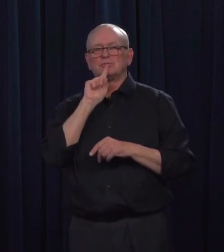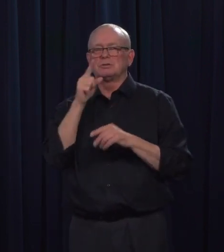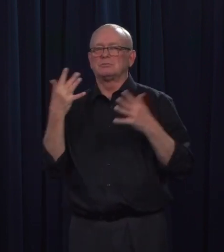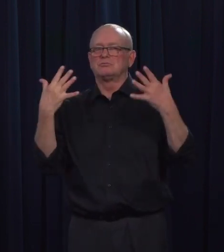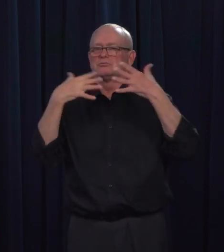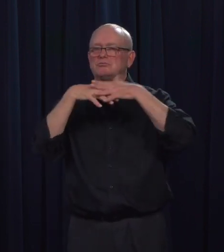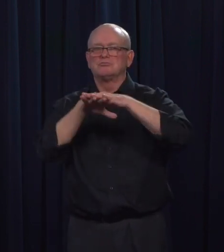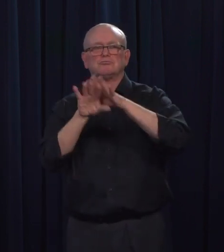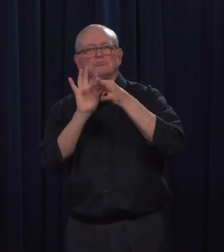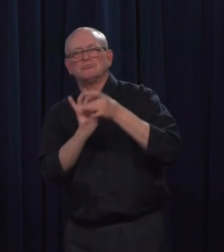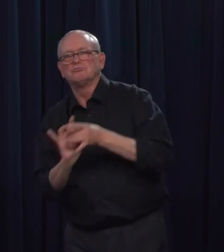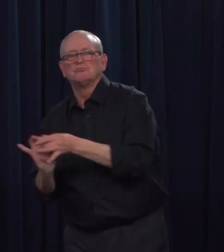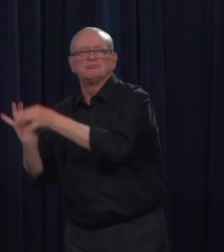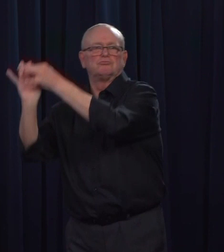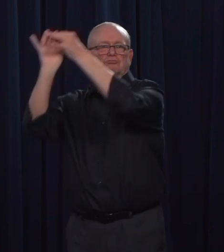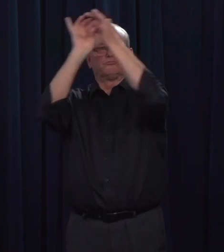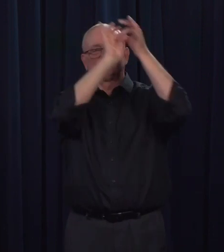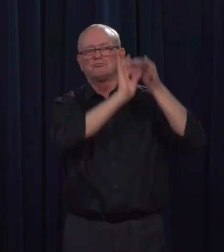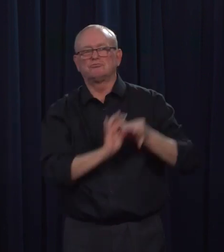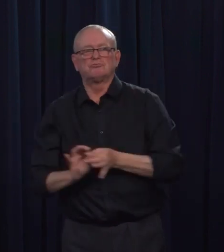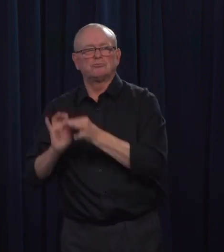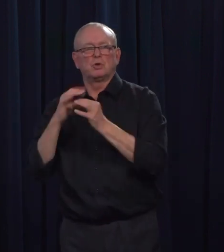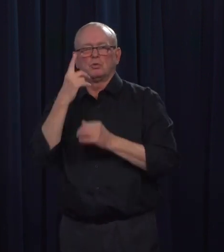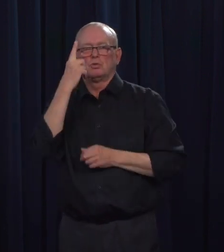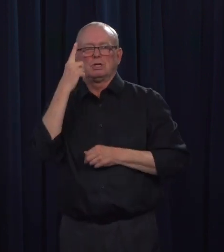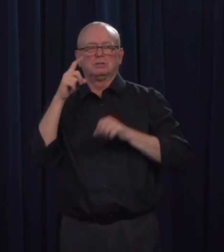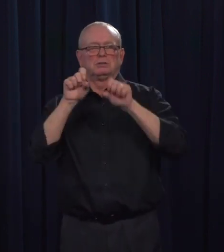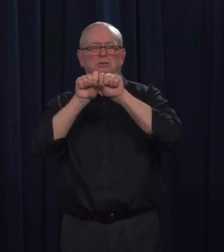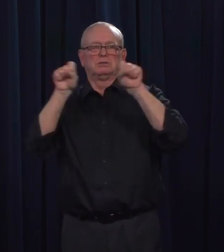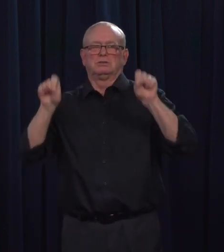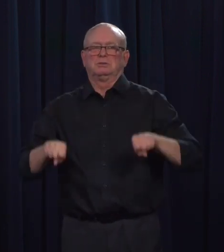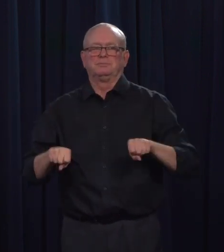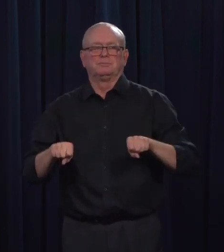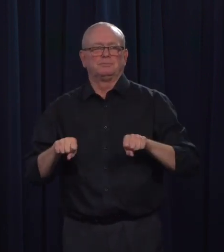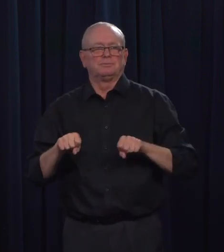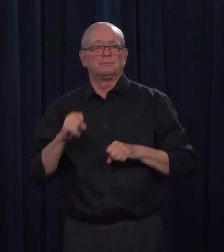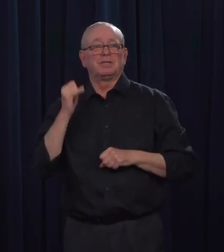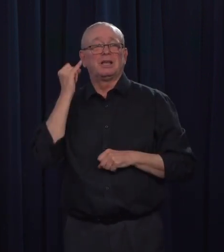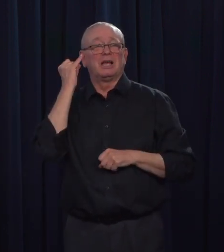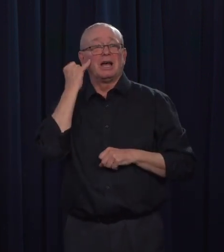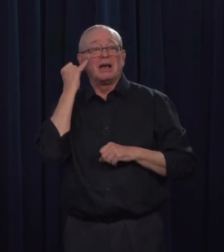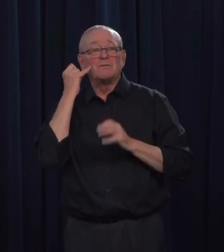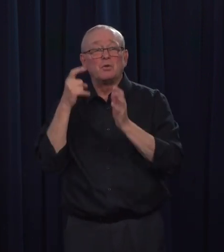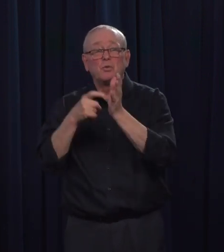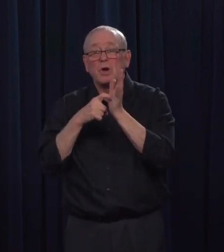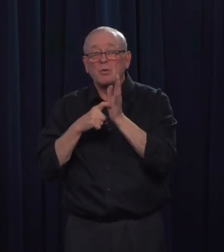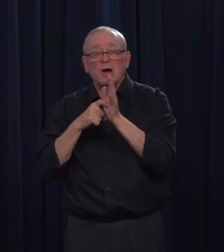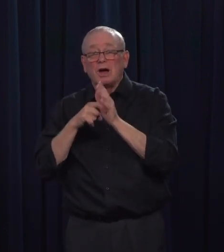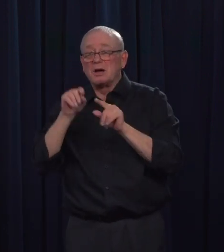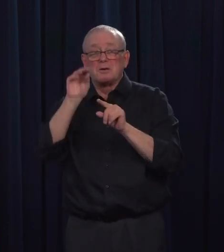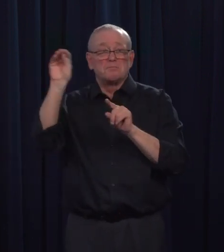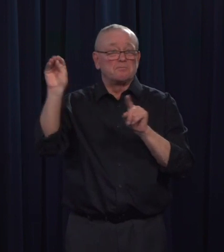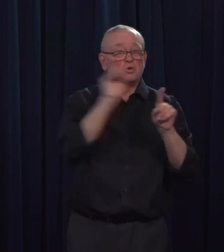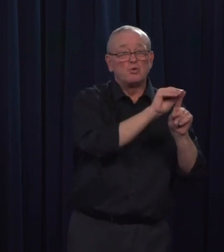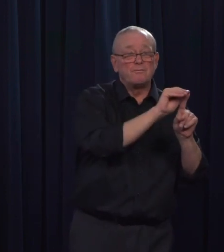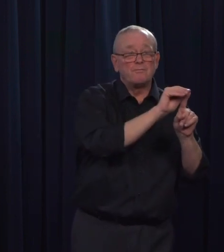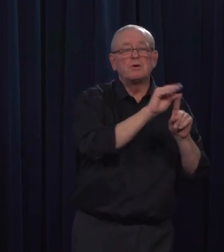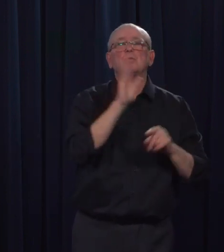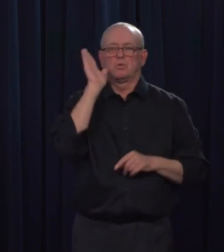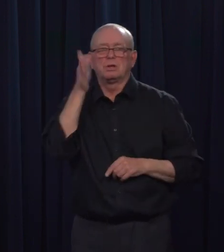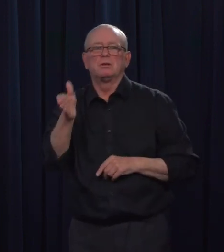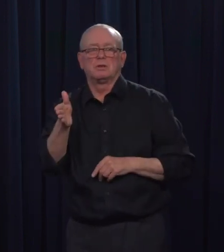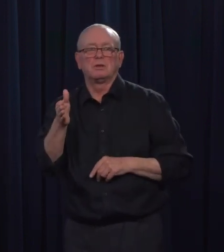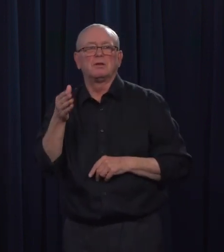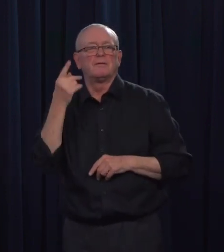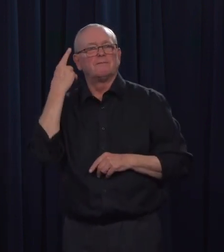our teams will respond as they need to. And if we do need to move patients to ensure that they get the best care possible, yes, we will do that.